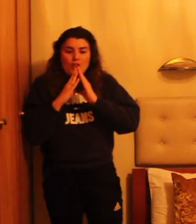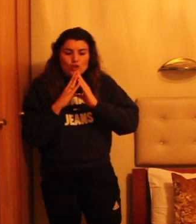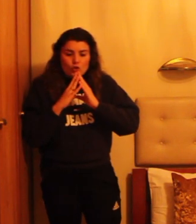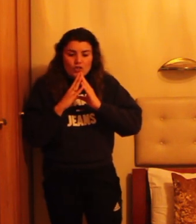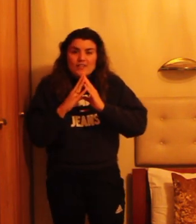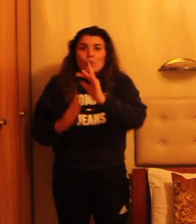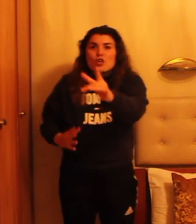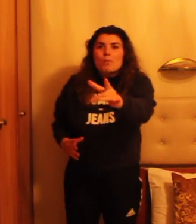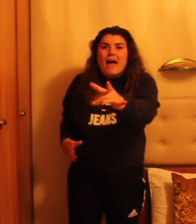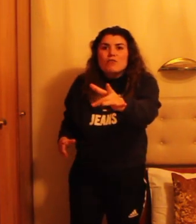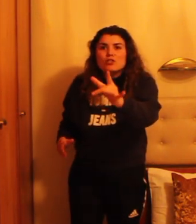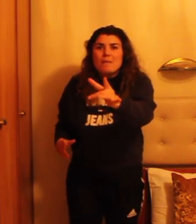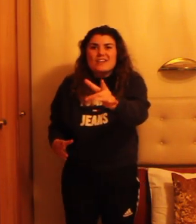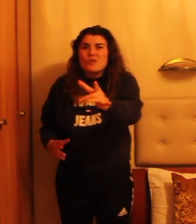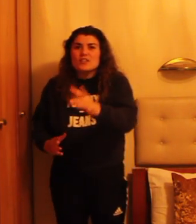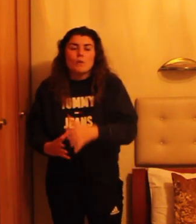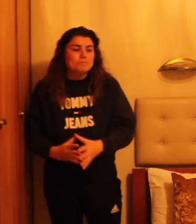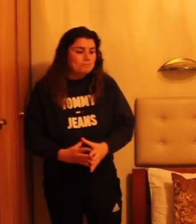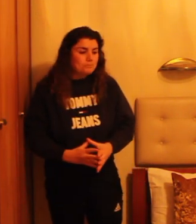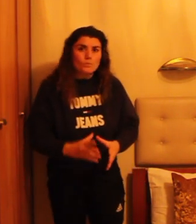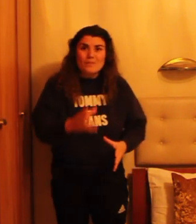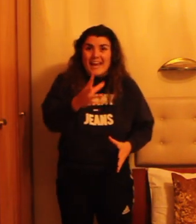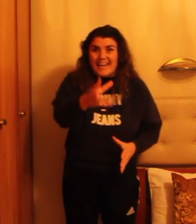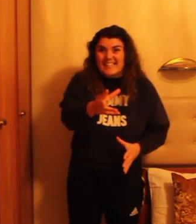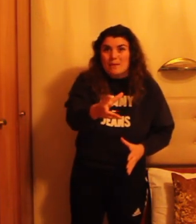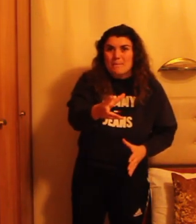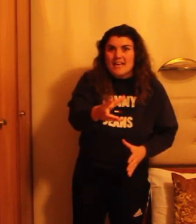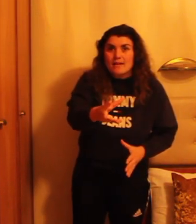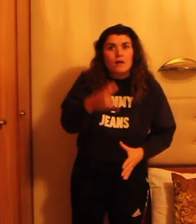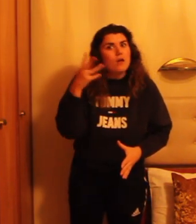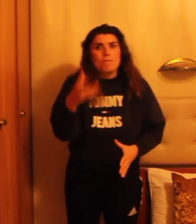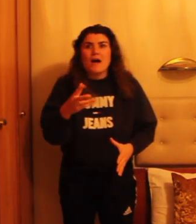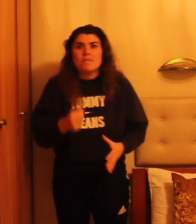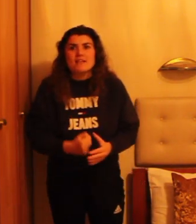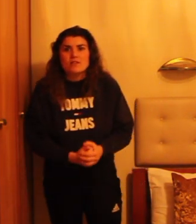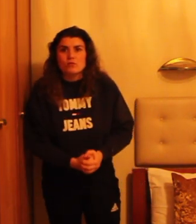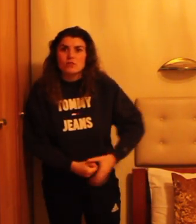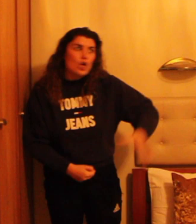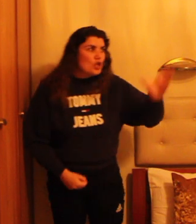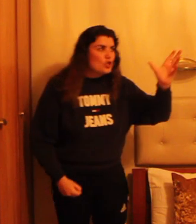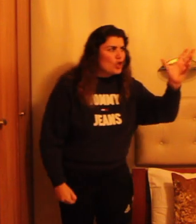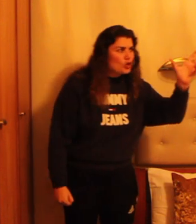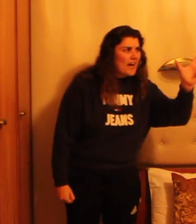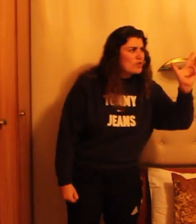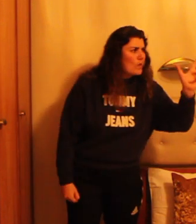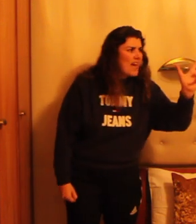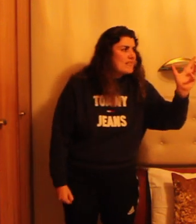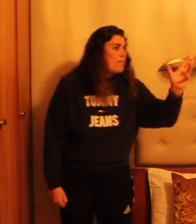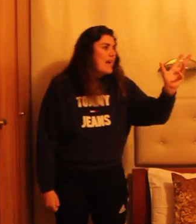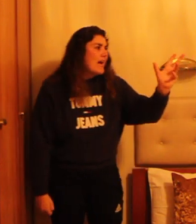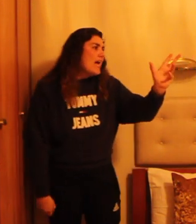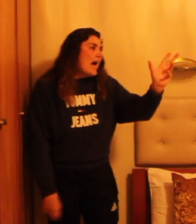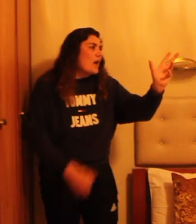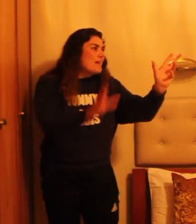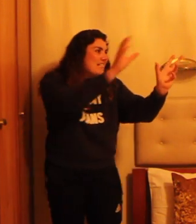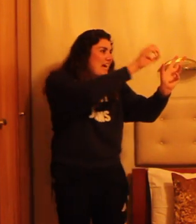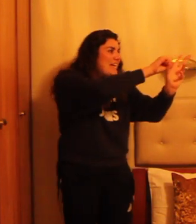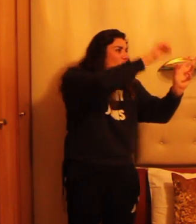song title. Your parents may know this one. Let It Be by the Beatles. So song title, Let It Be. And I'm going to take out